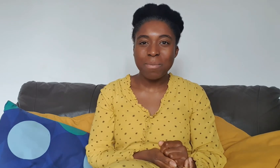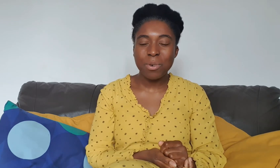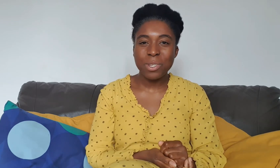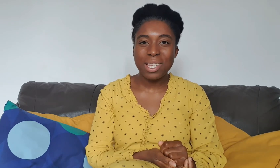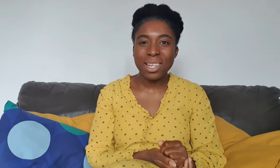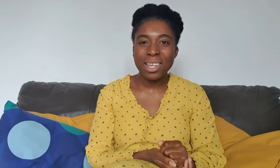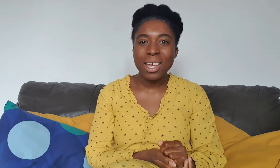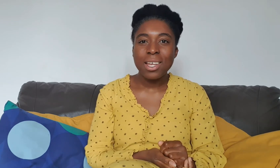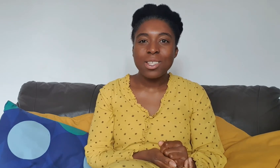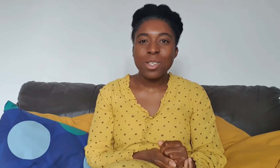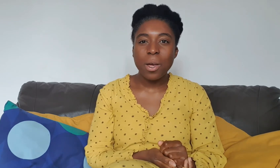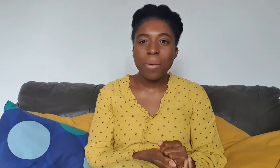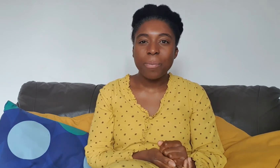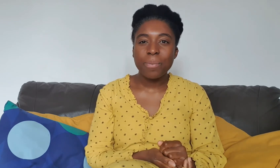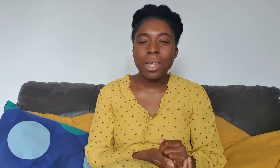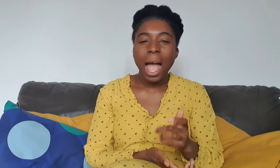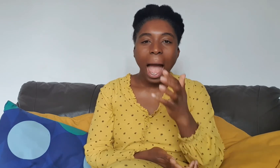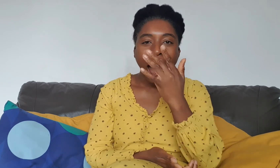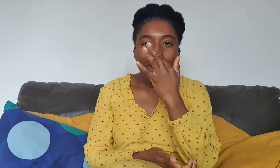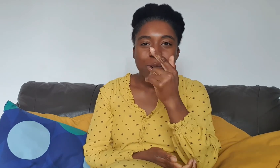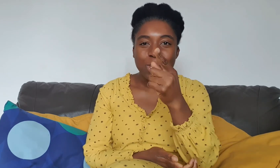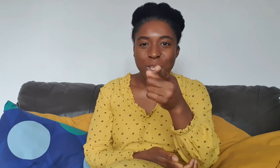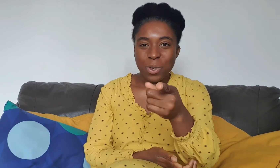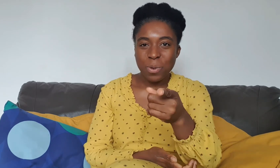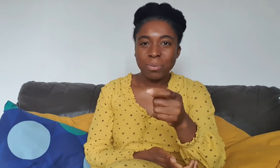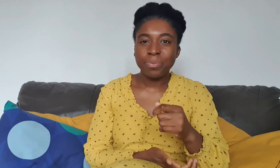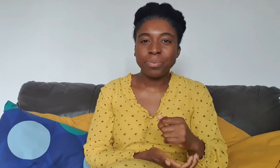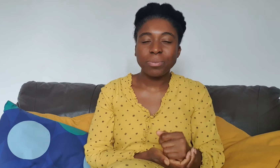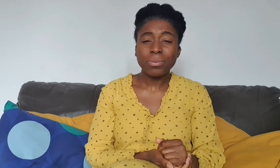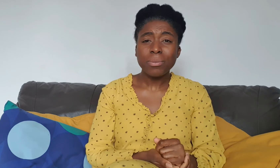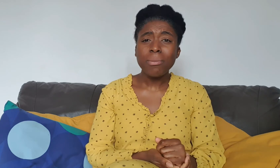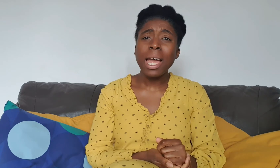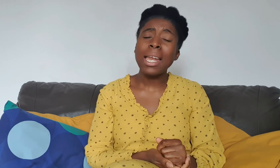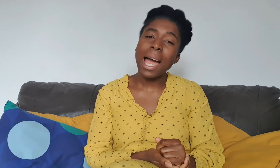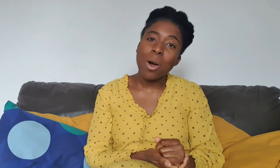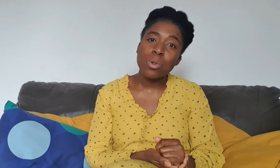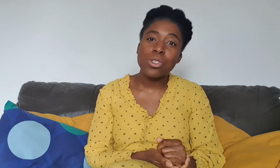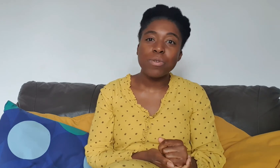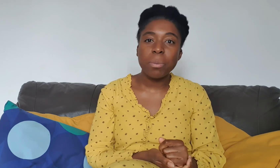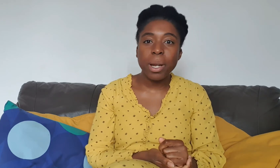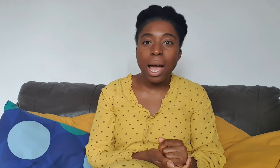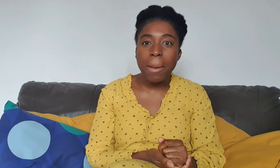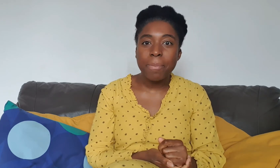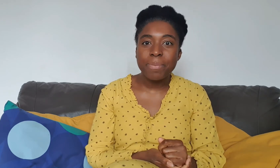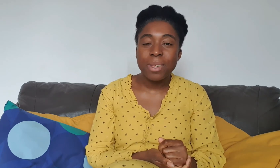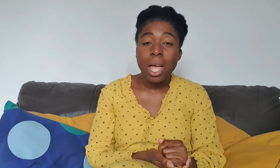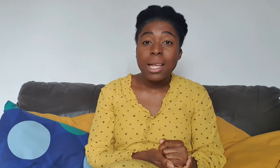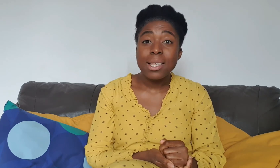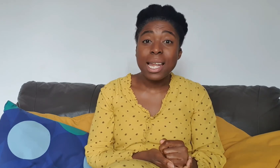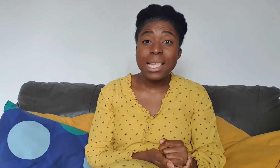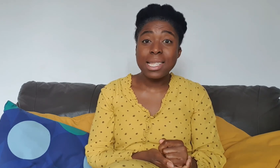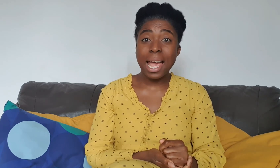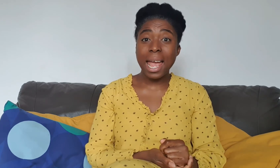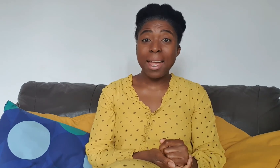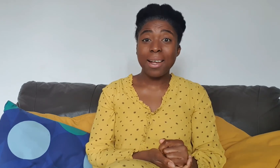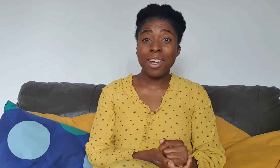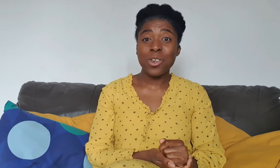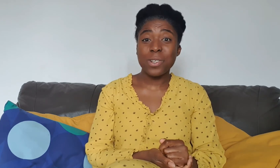important. So, you, and how would you reply? So let's say you're